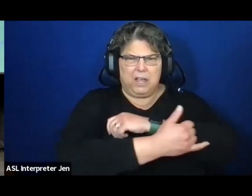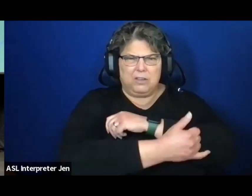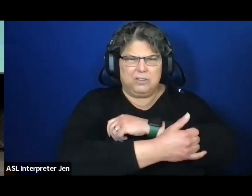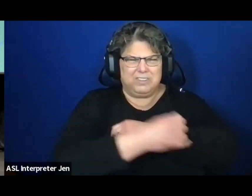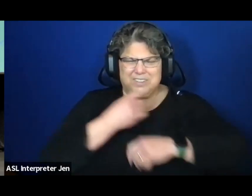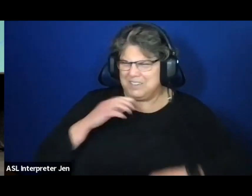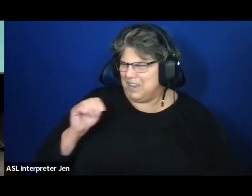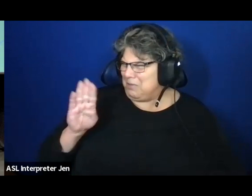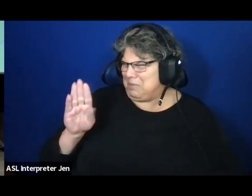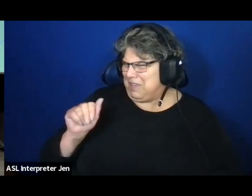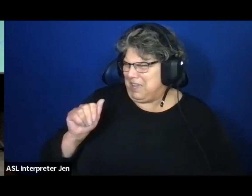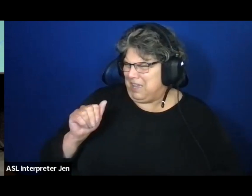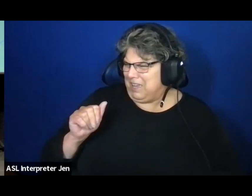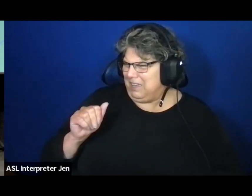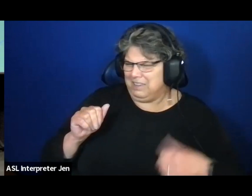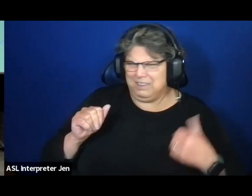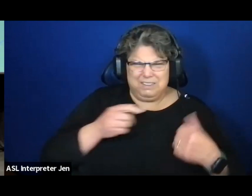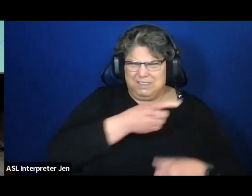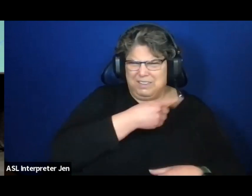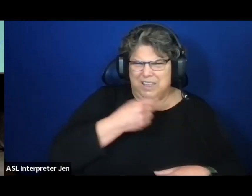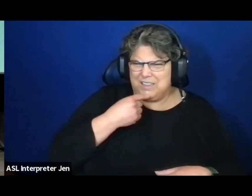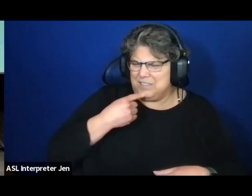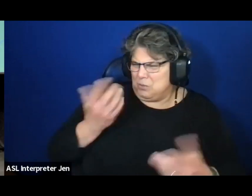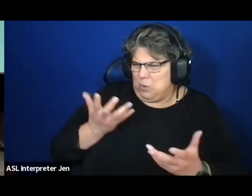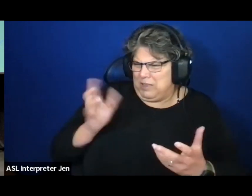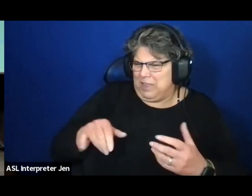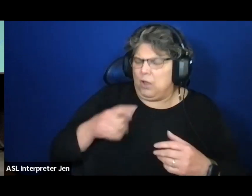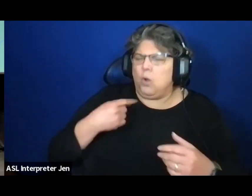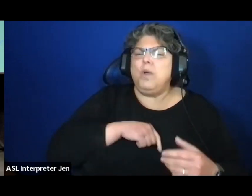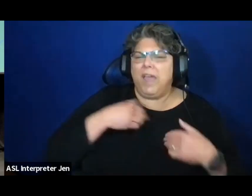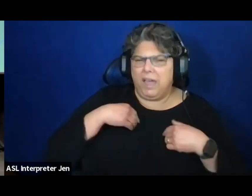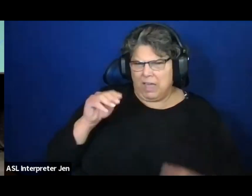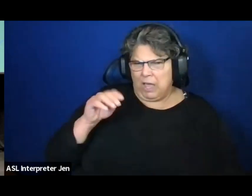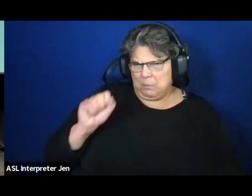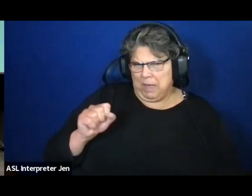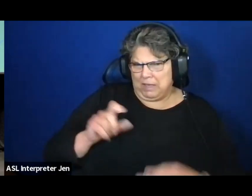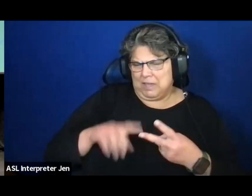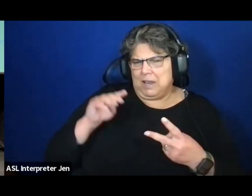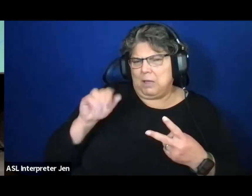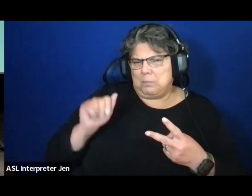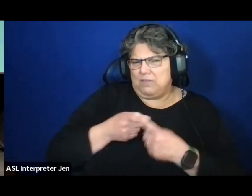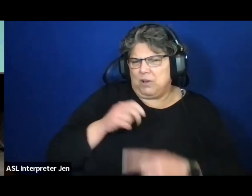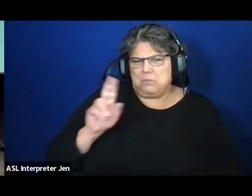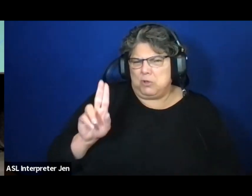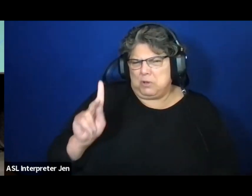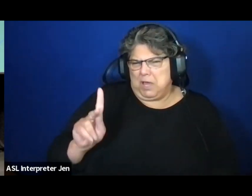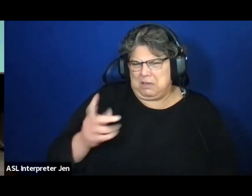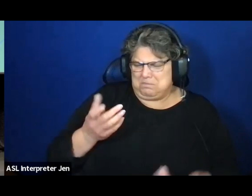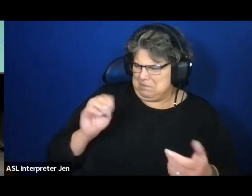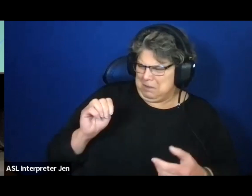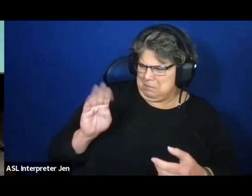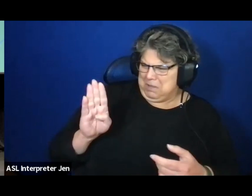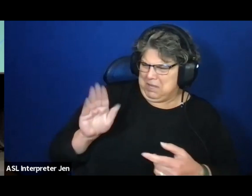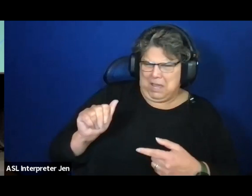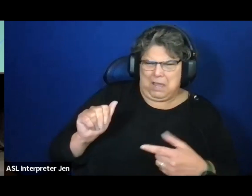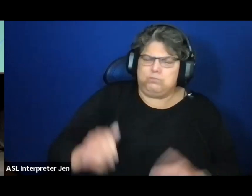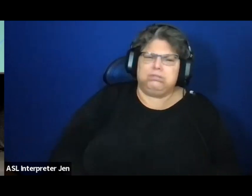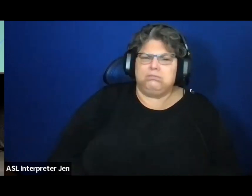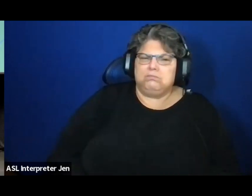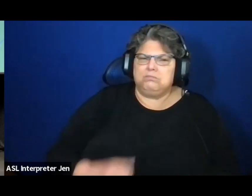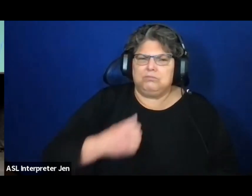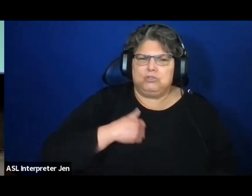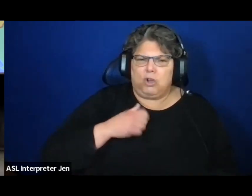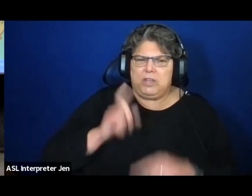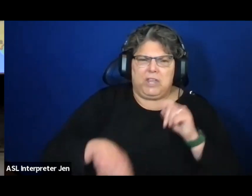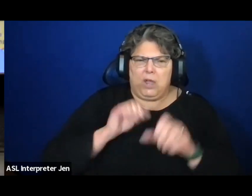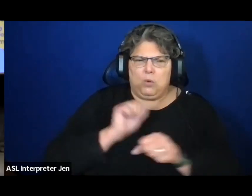MBA? What the heck is that?" In this country, we have MS and MAs from the UK. We don't know what an MBA is. So you can get a job working